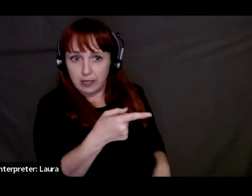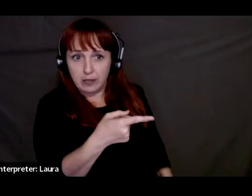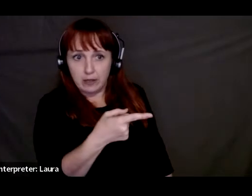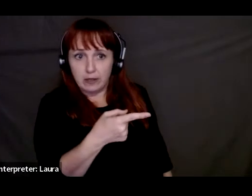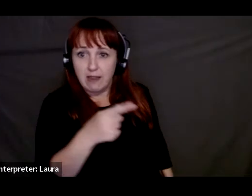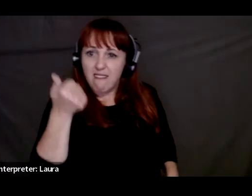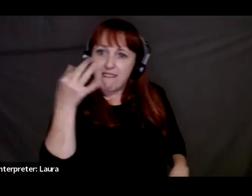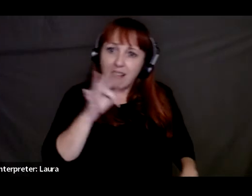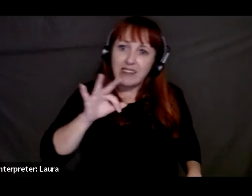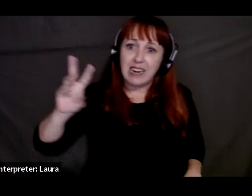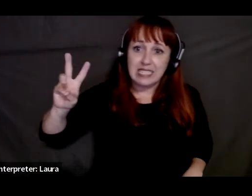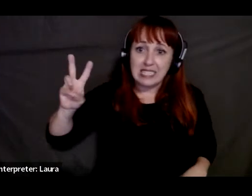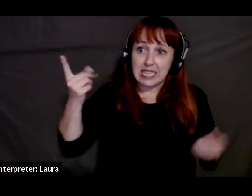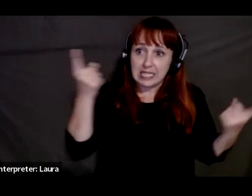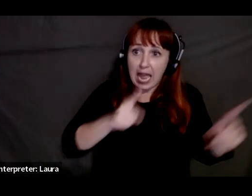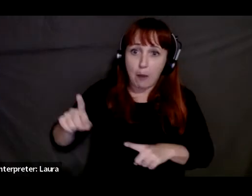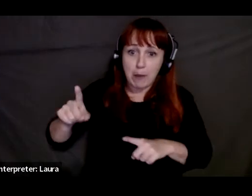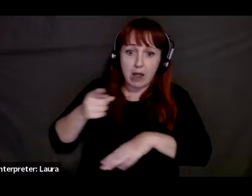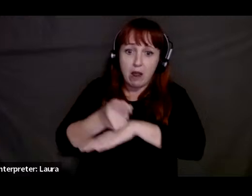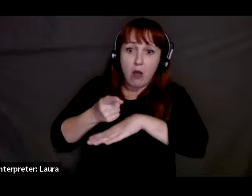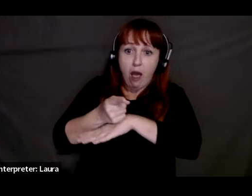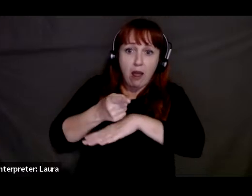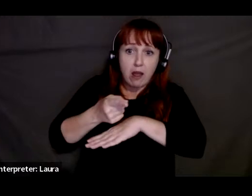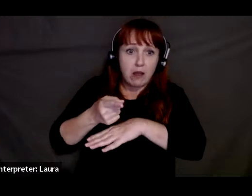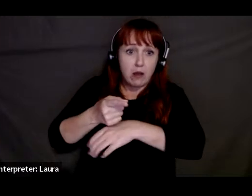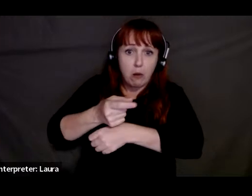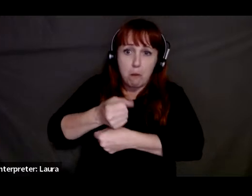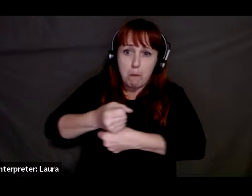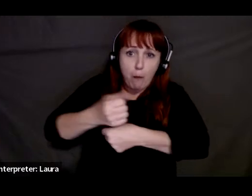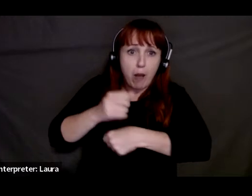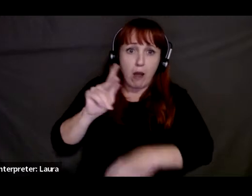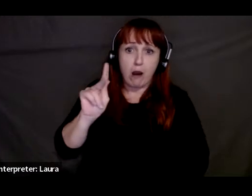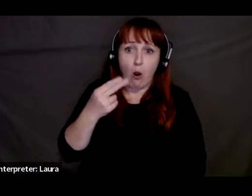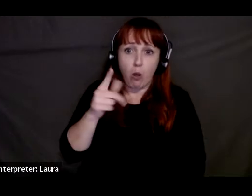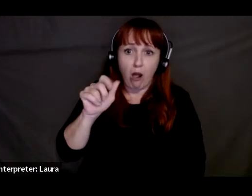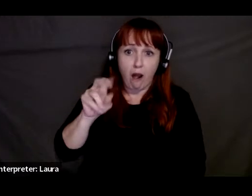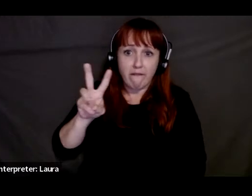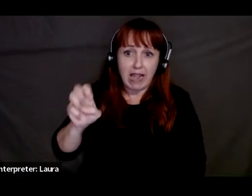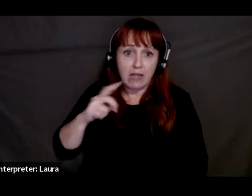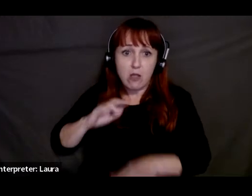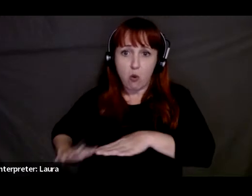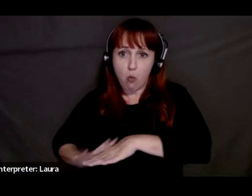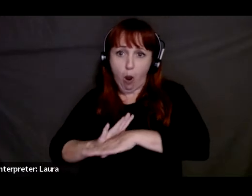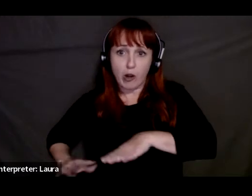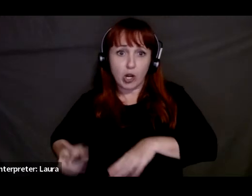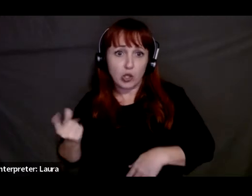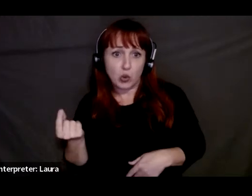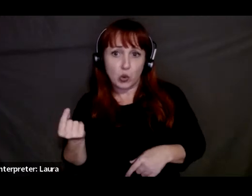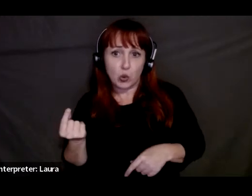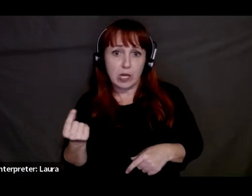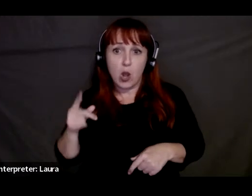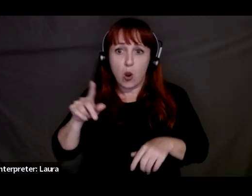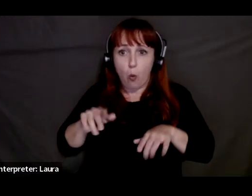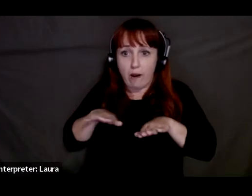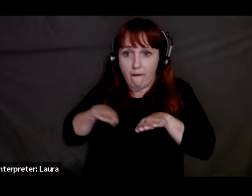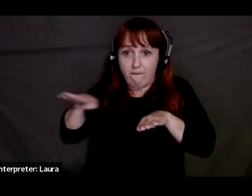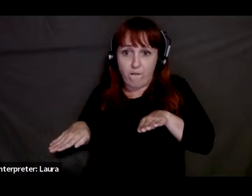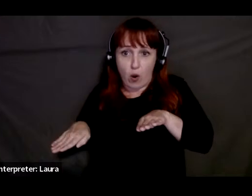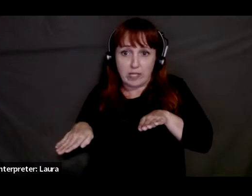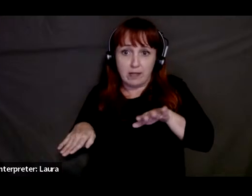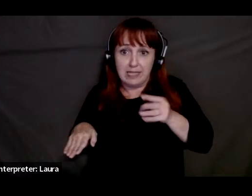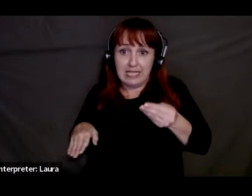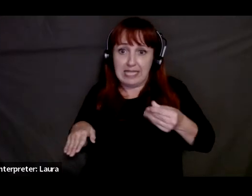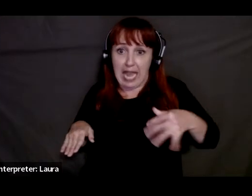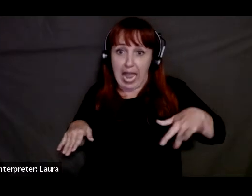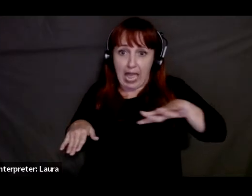In 1996 on Kahoolawe, here was the water right here. He had 1 foot on the